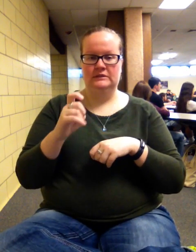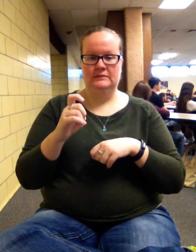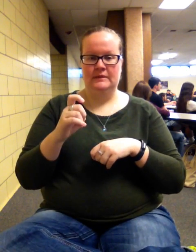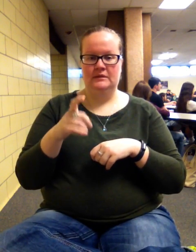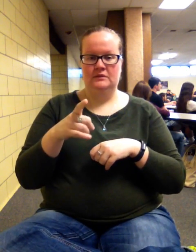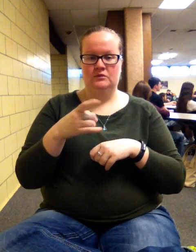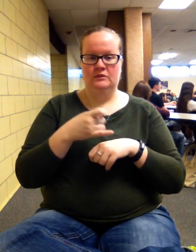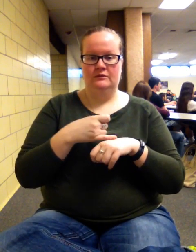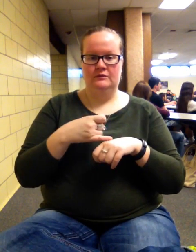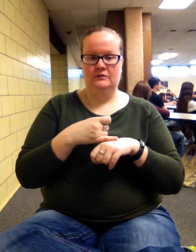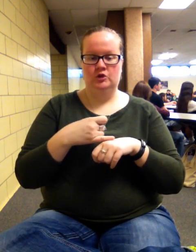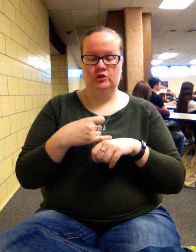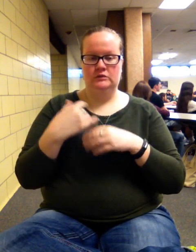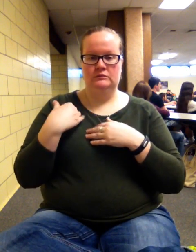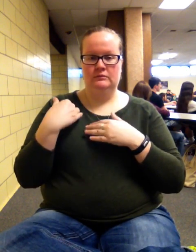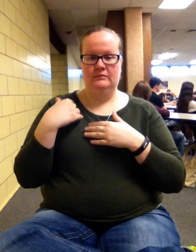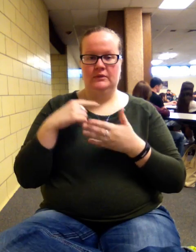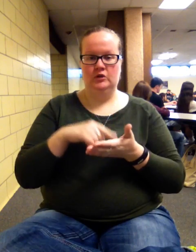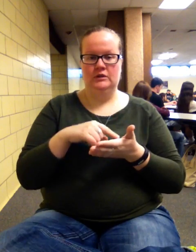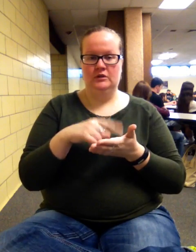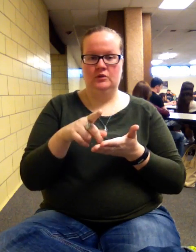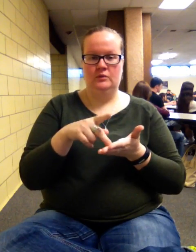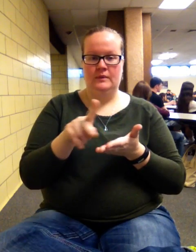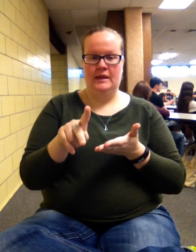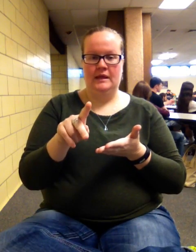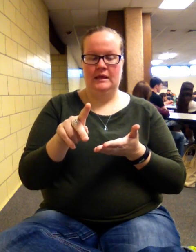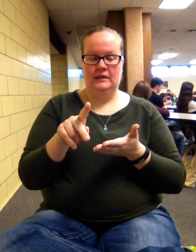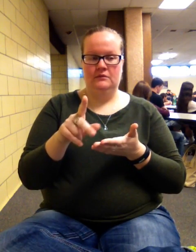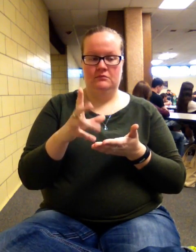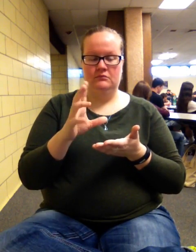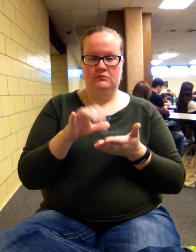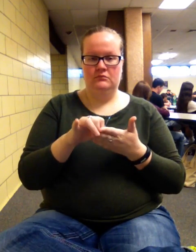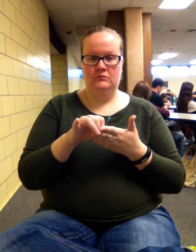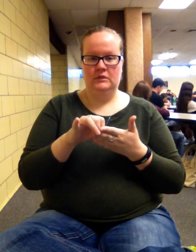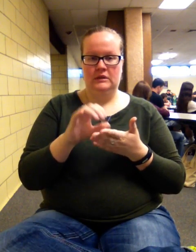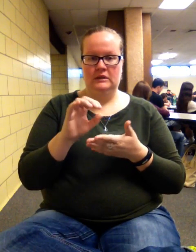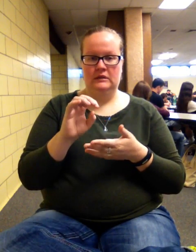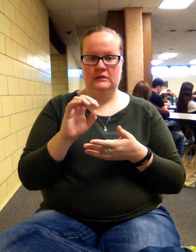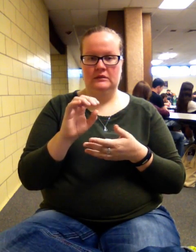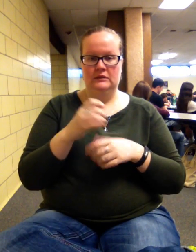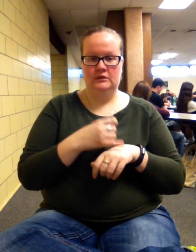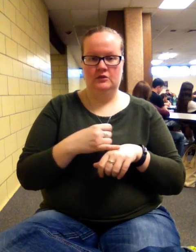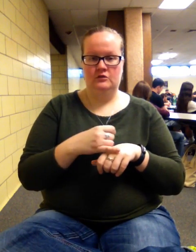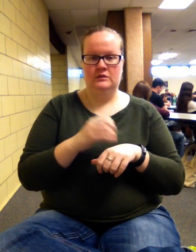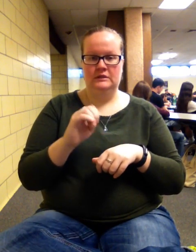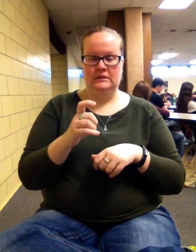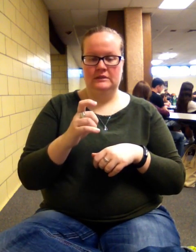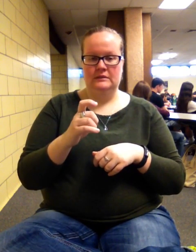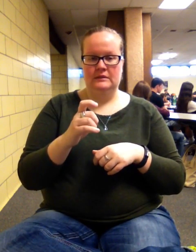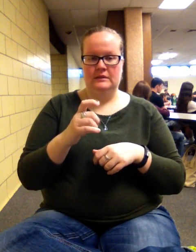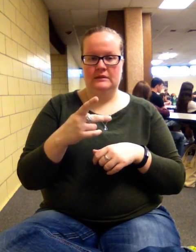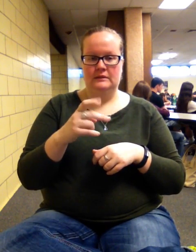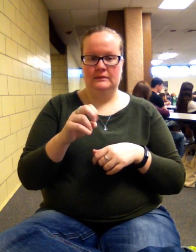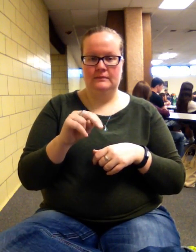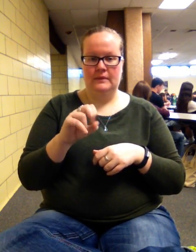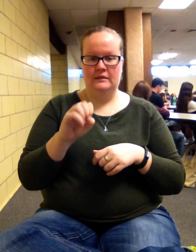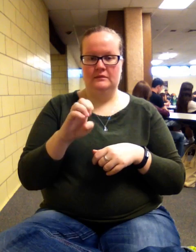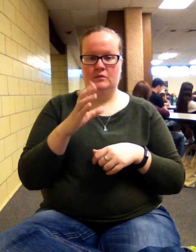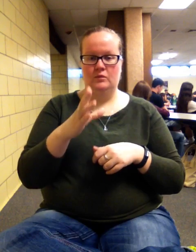interest-bearing debt, you're going to pay interest expense. By having interest expense, it's going to save you tax.